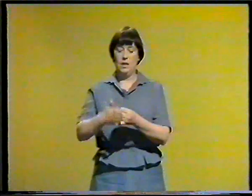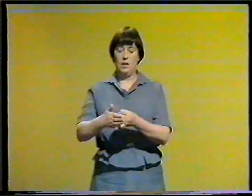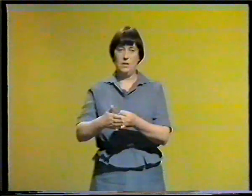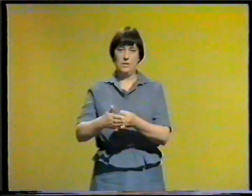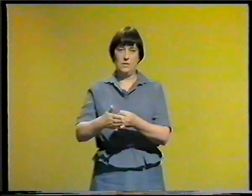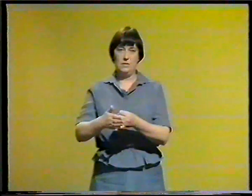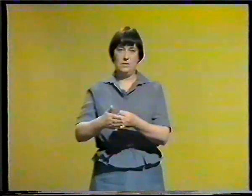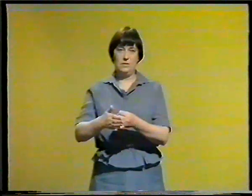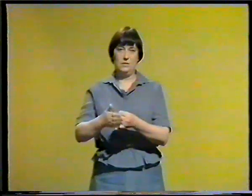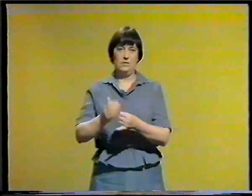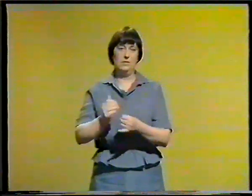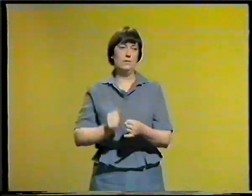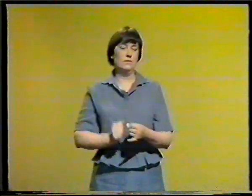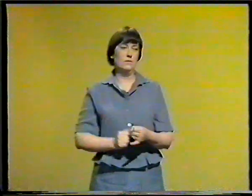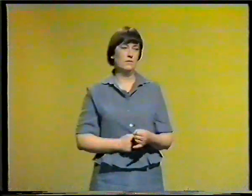Last.